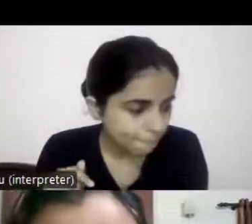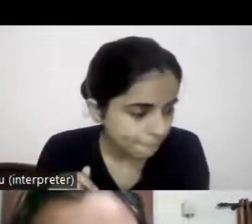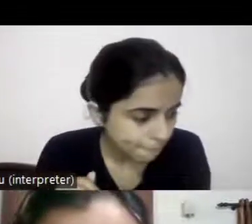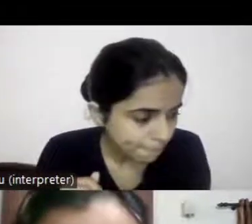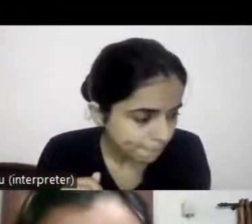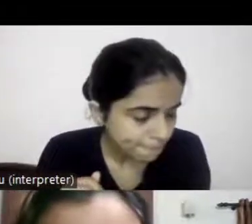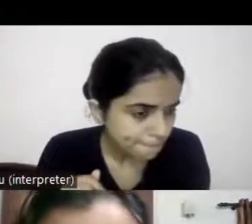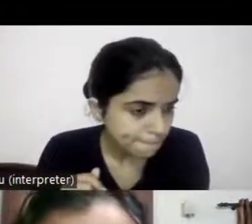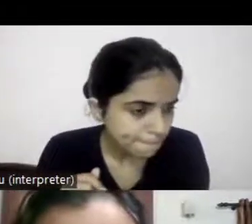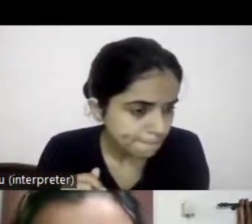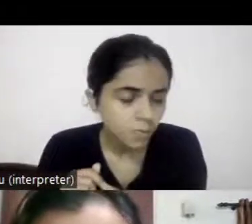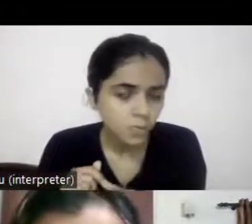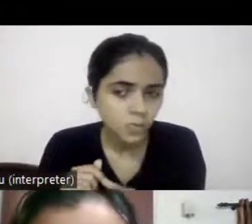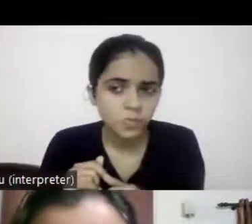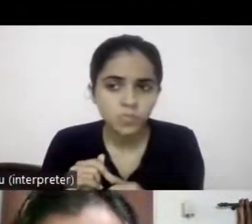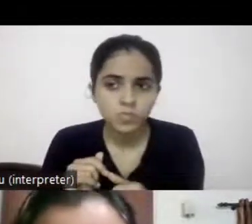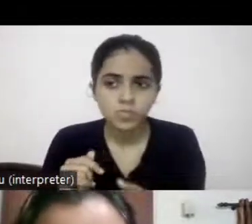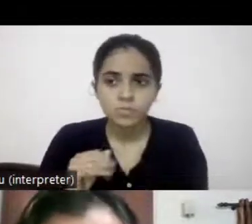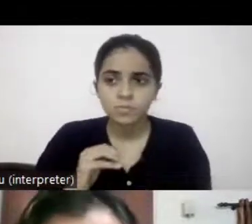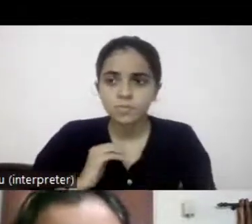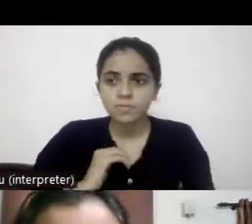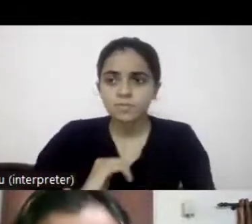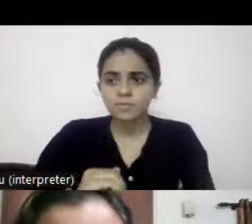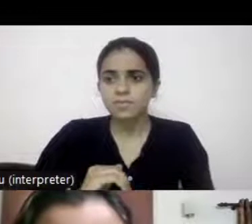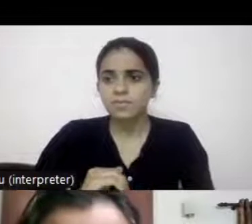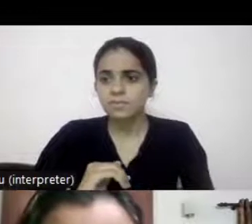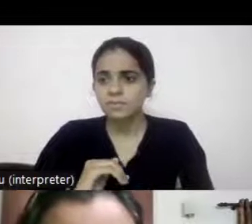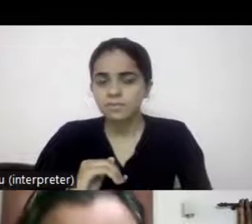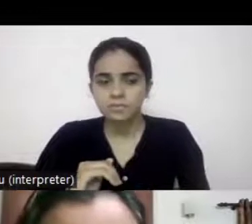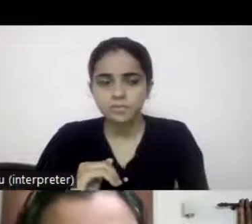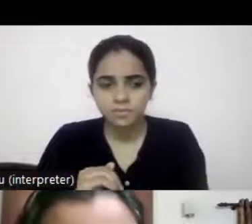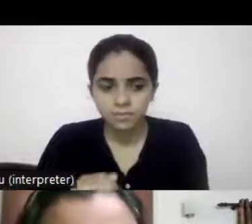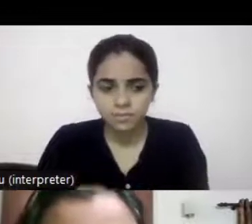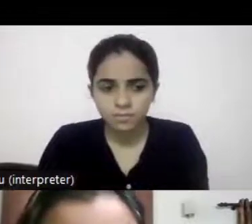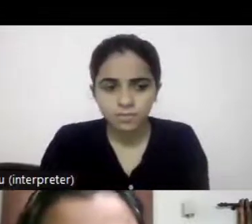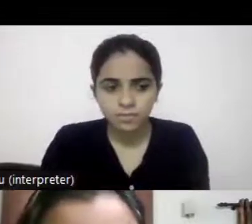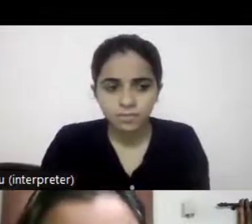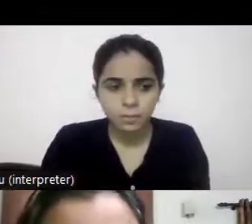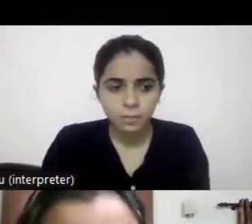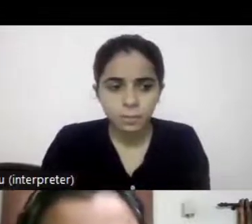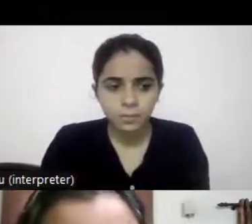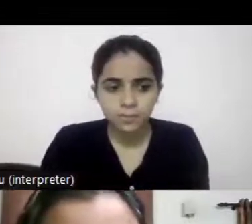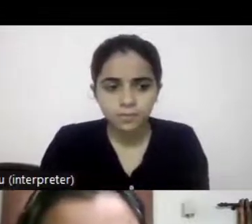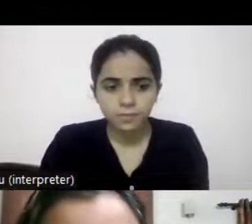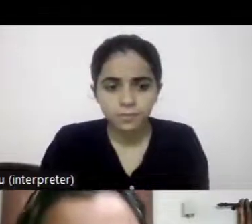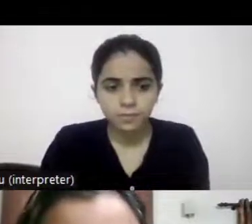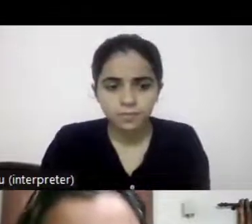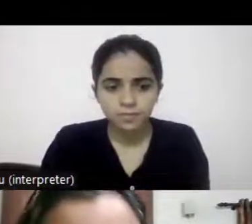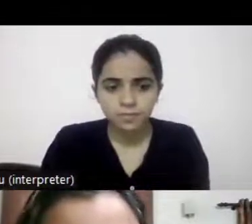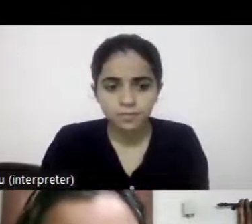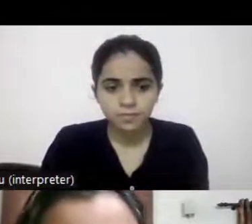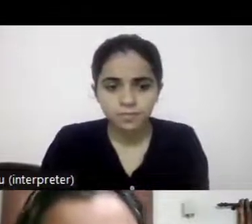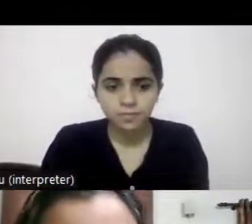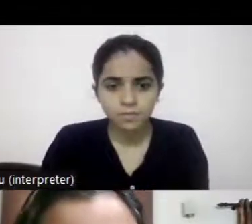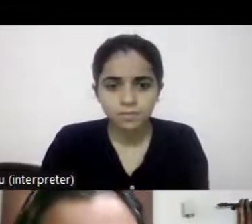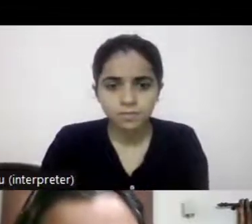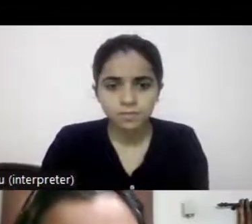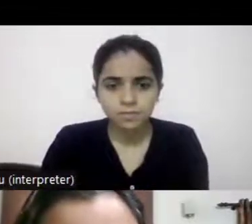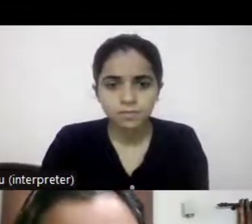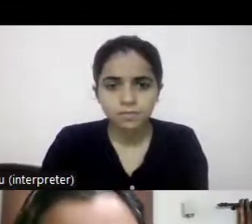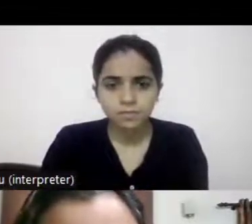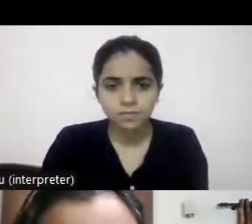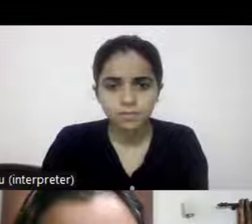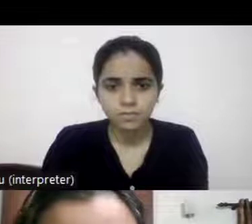abnormalities of a fetus. And that is generally read very widely to understand any abnormality such as, say,